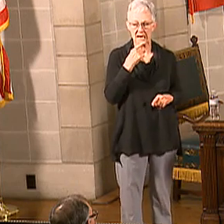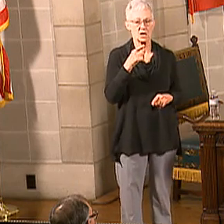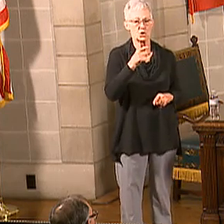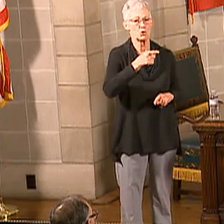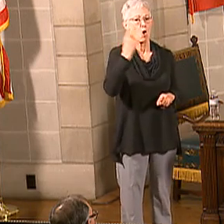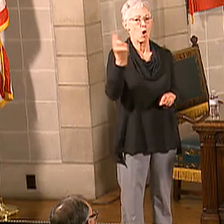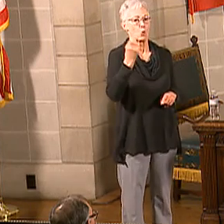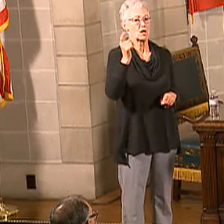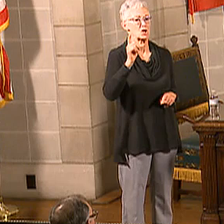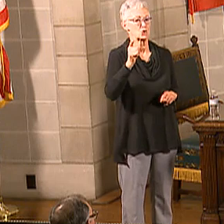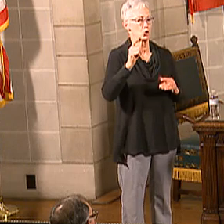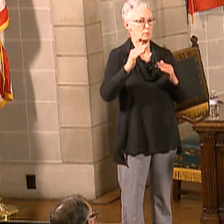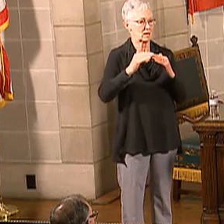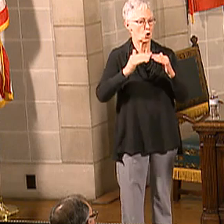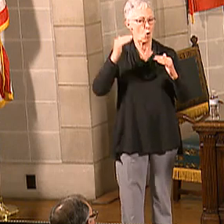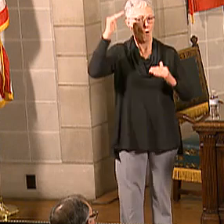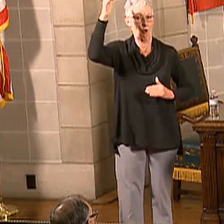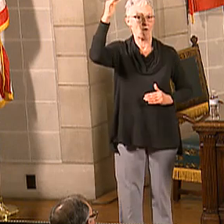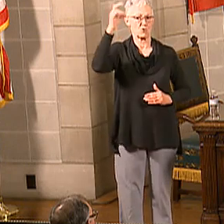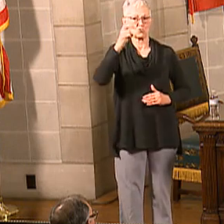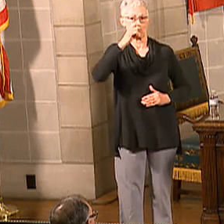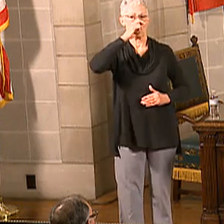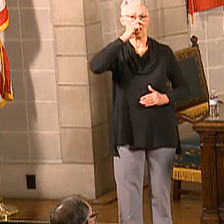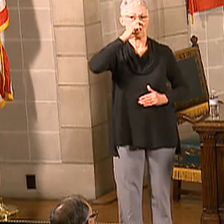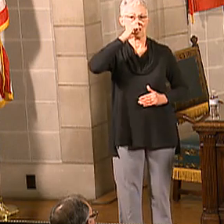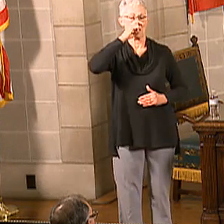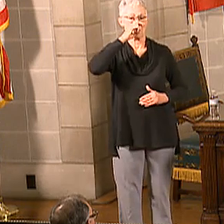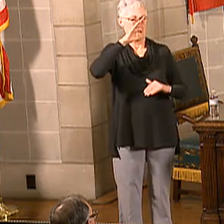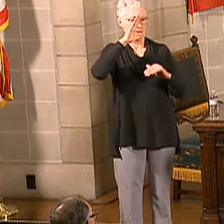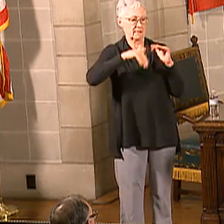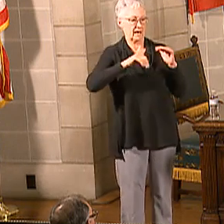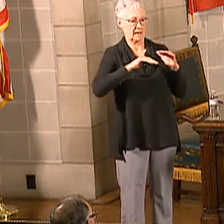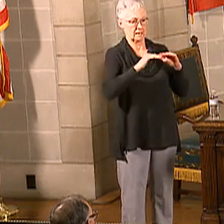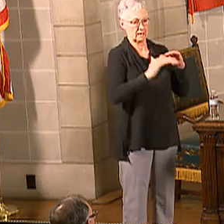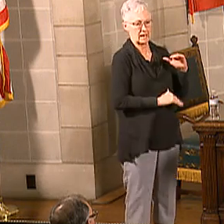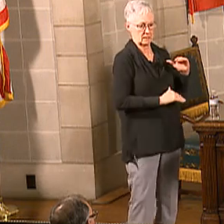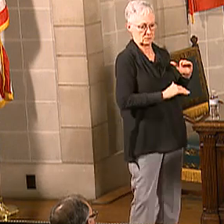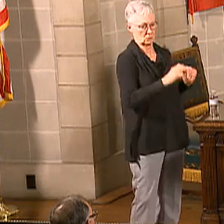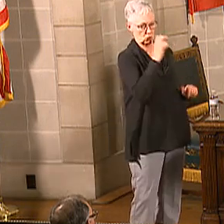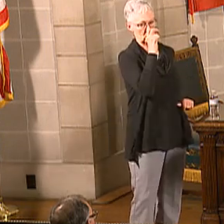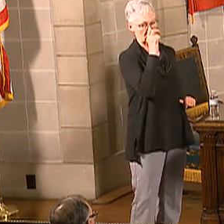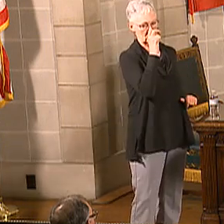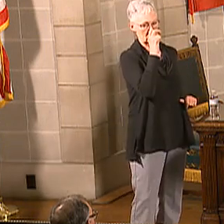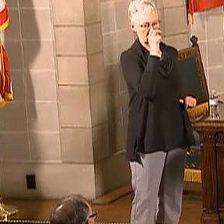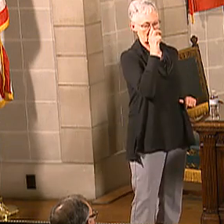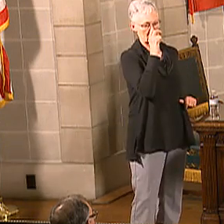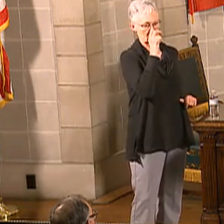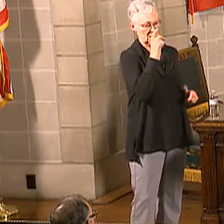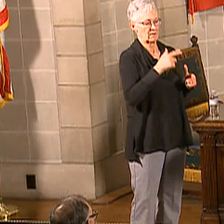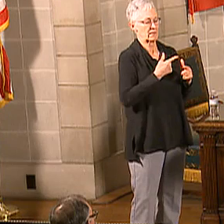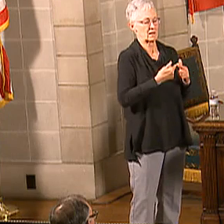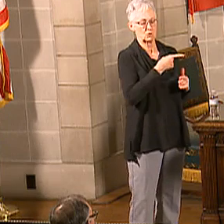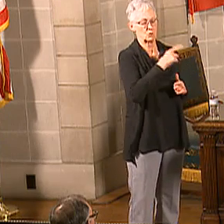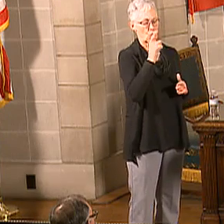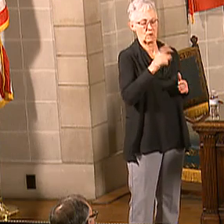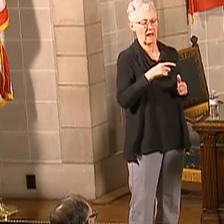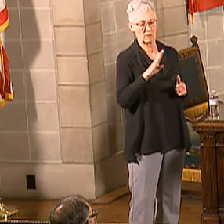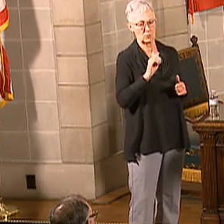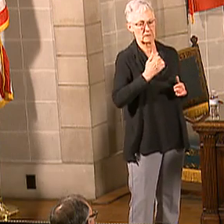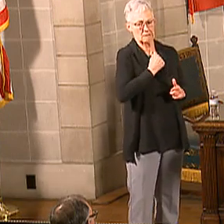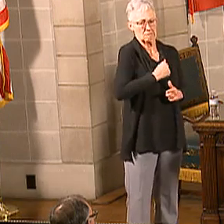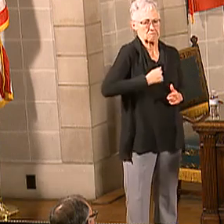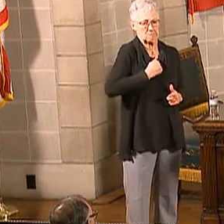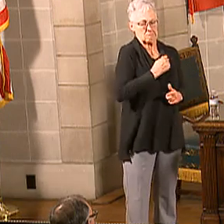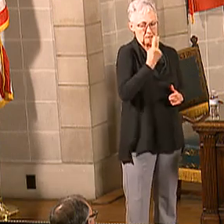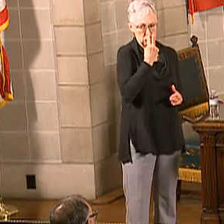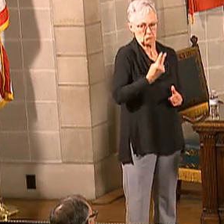you comment on Sure, so the question from Paul Hamill was, the governor of California is saying, you'll never regret overcompensating, all states should do a stay-at-home